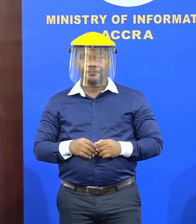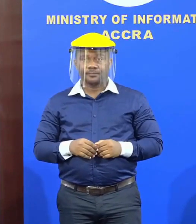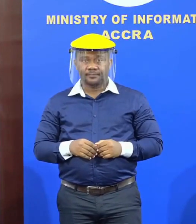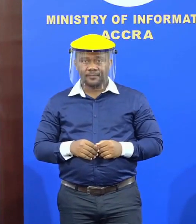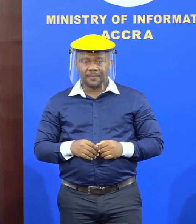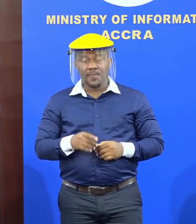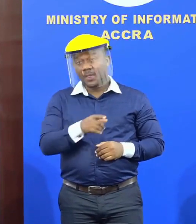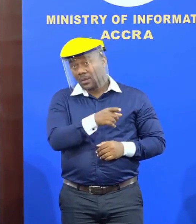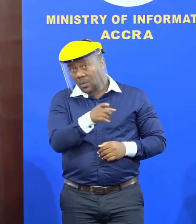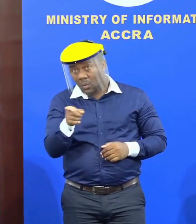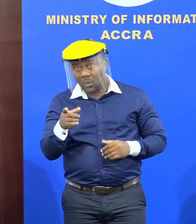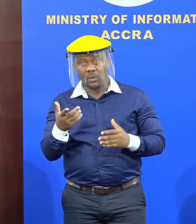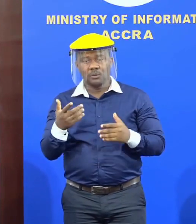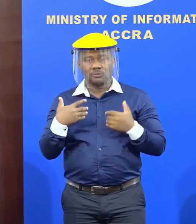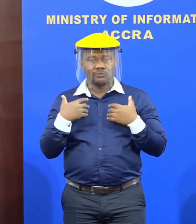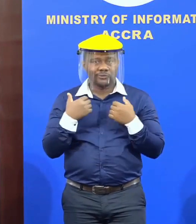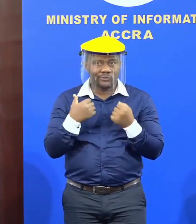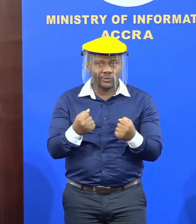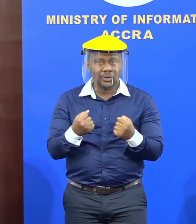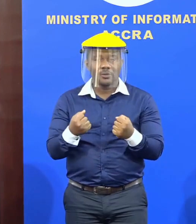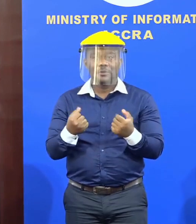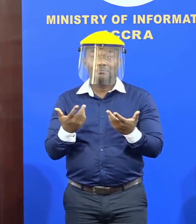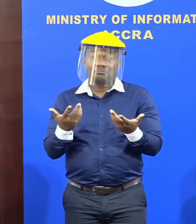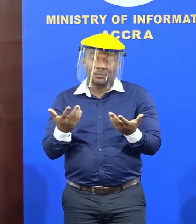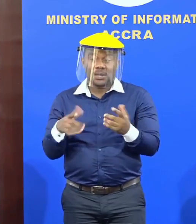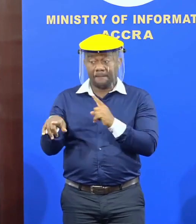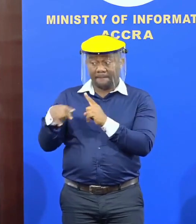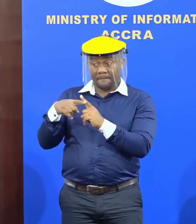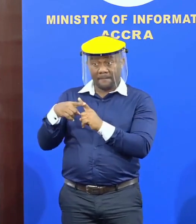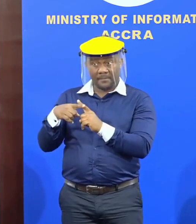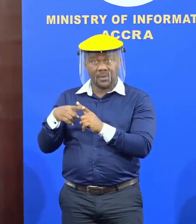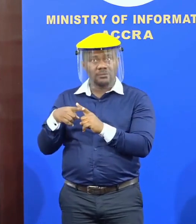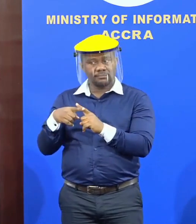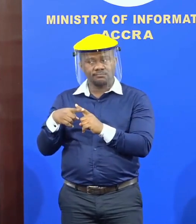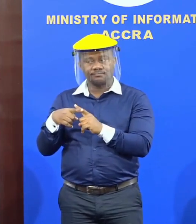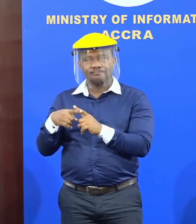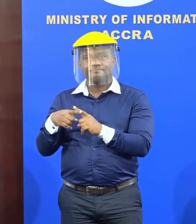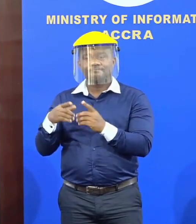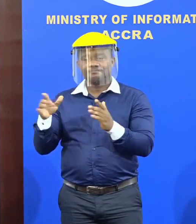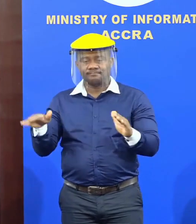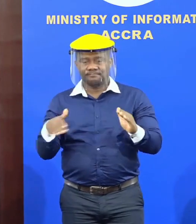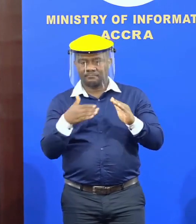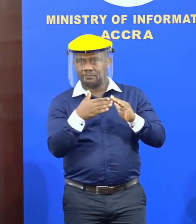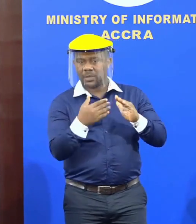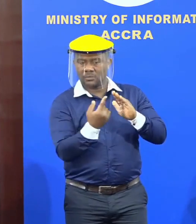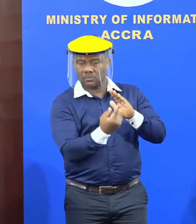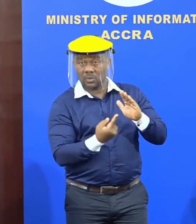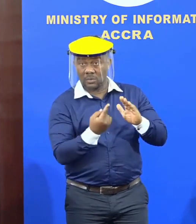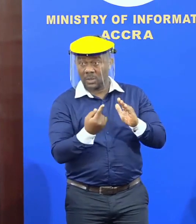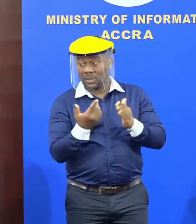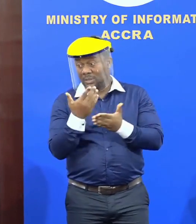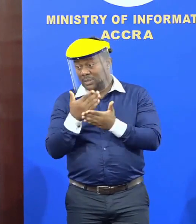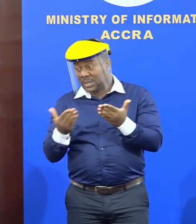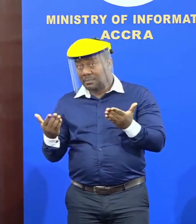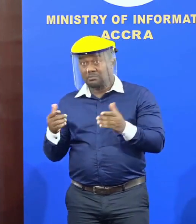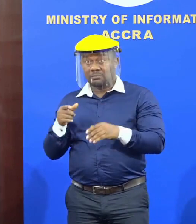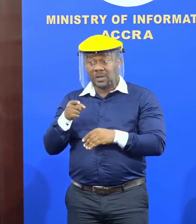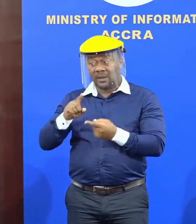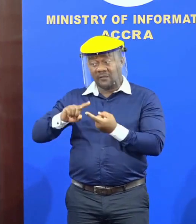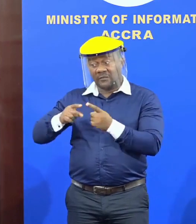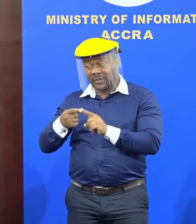are well and isolated, and those who are close contacts are still being observed so that we can contain